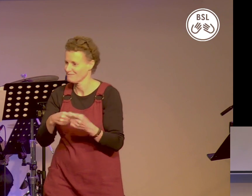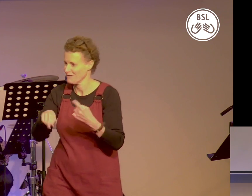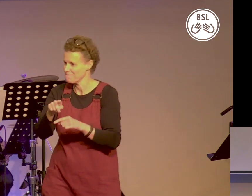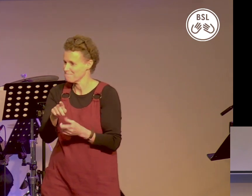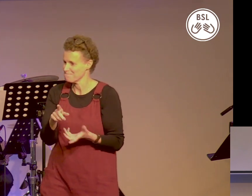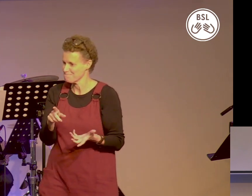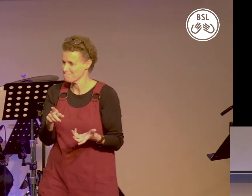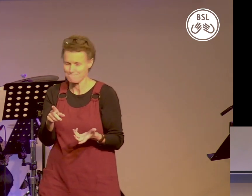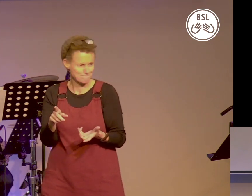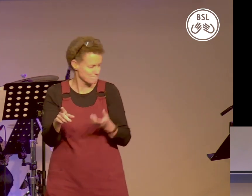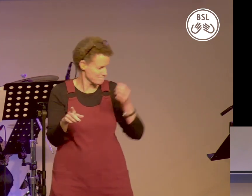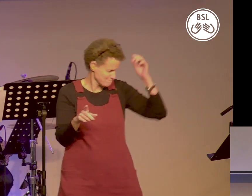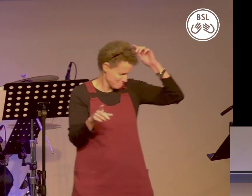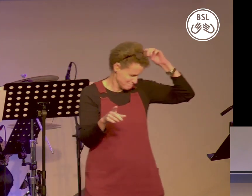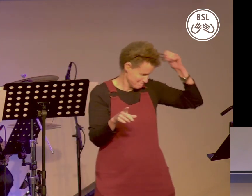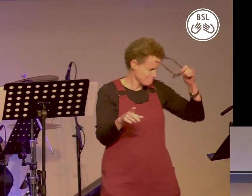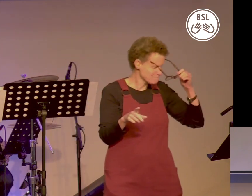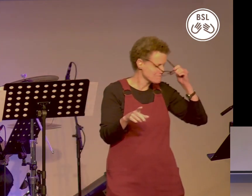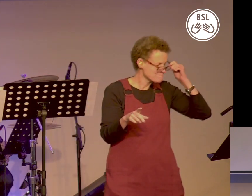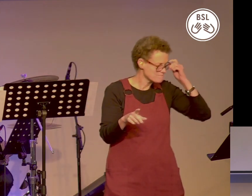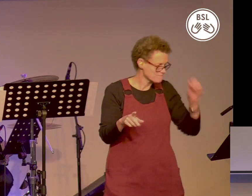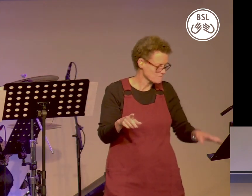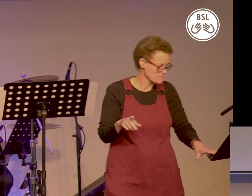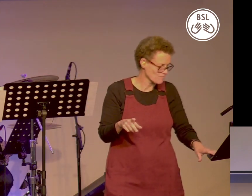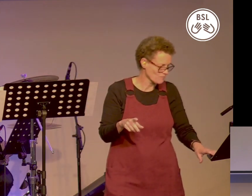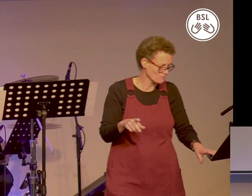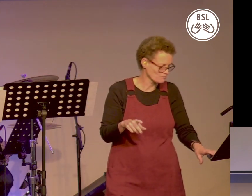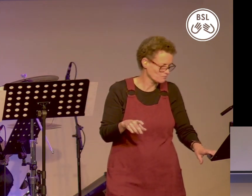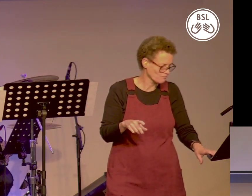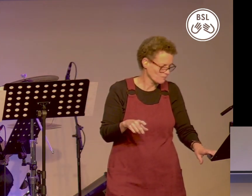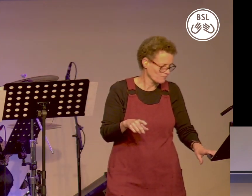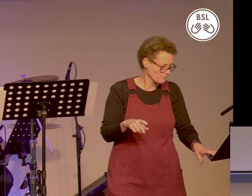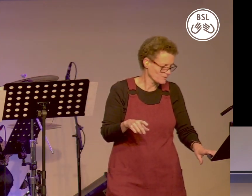Christian life, etc., so they can follow